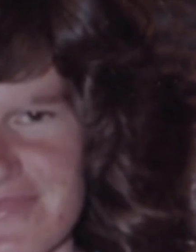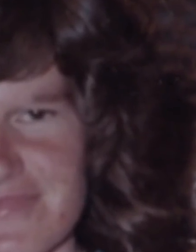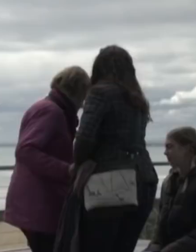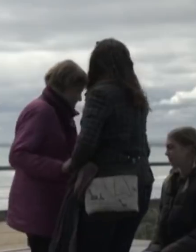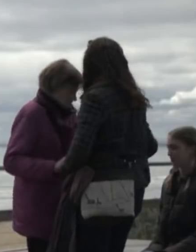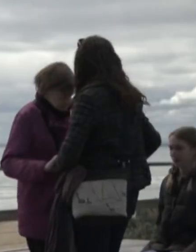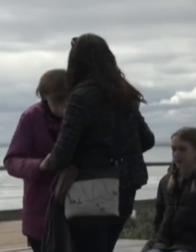same.